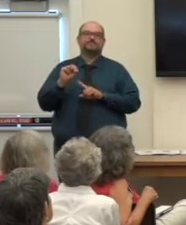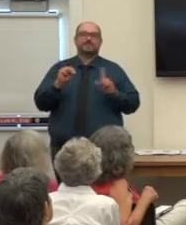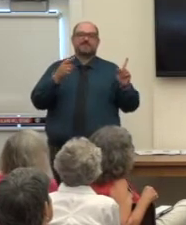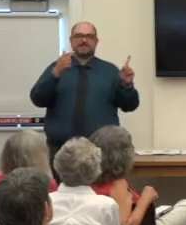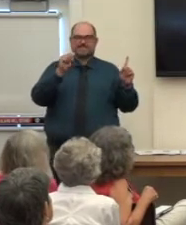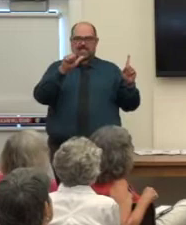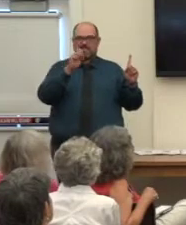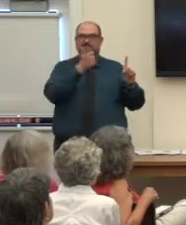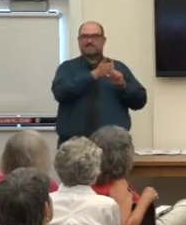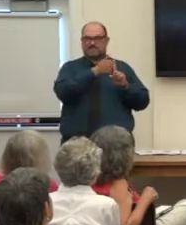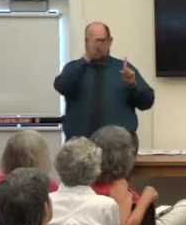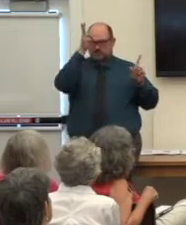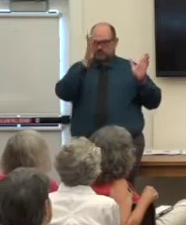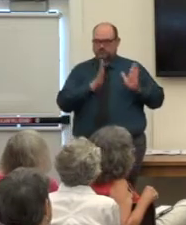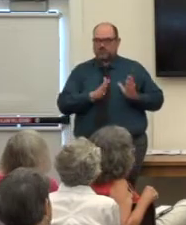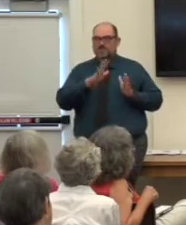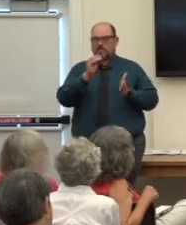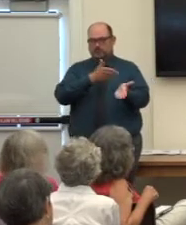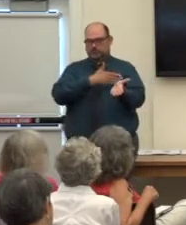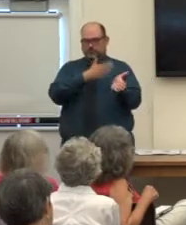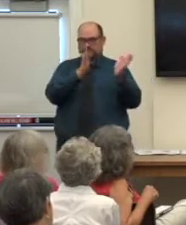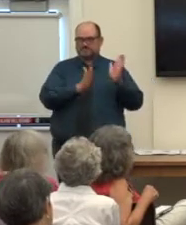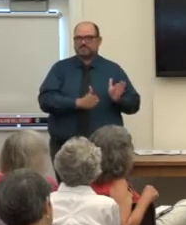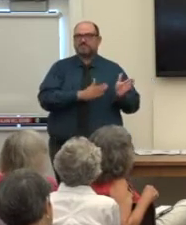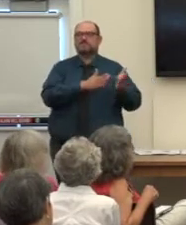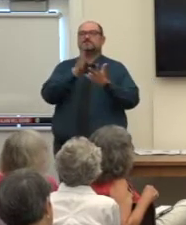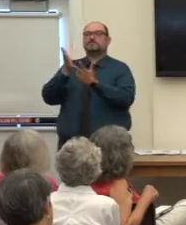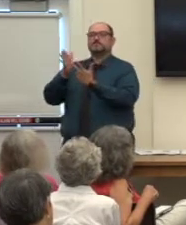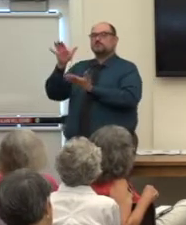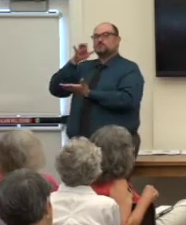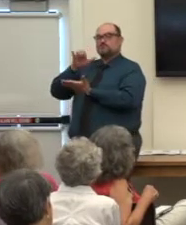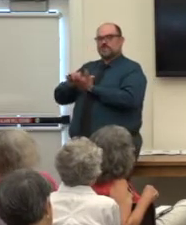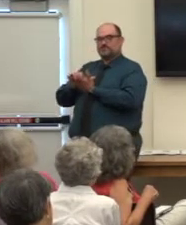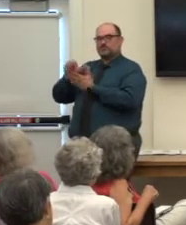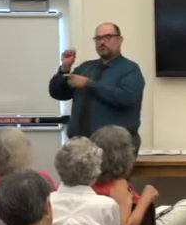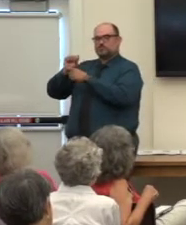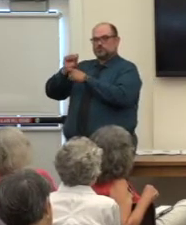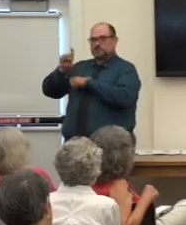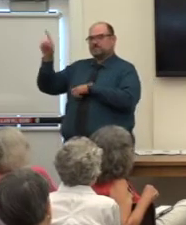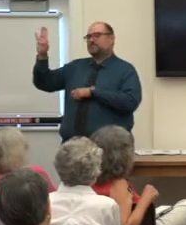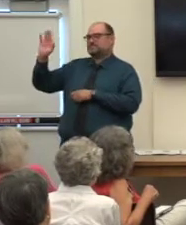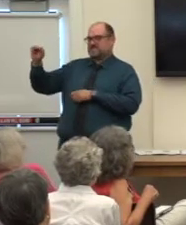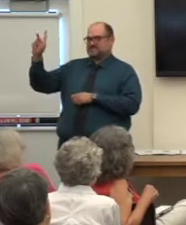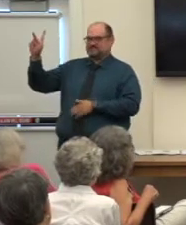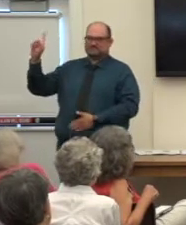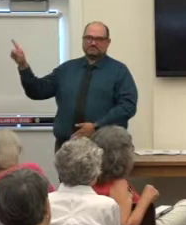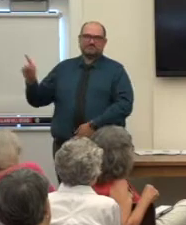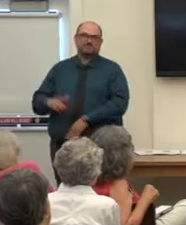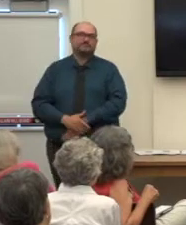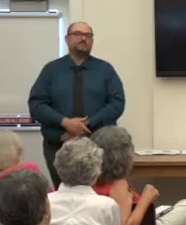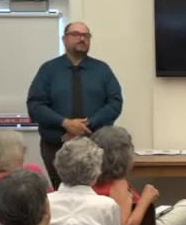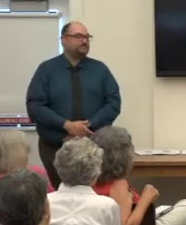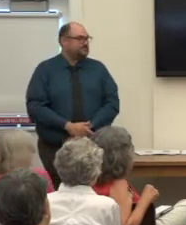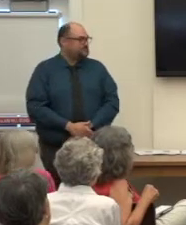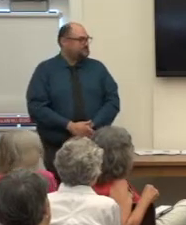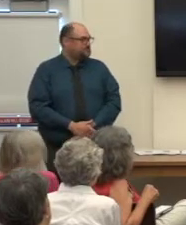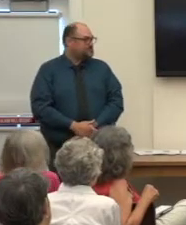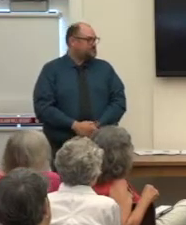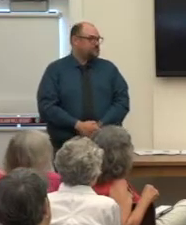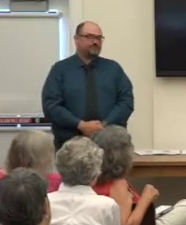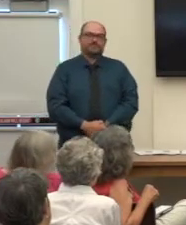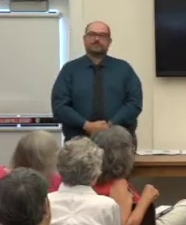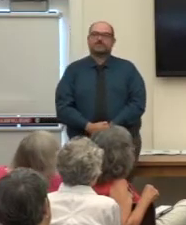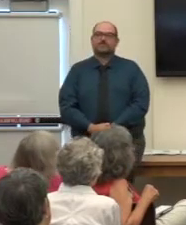and a musician, and his wife, Mildred, worked at the bank, worked at town hall, and then she worked at the bank.